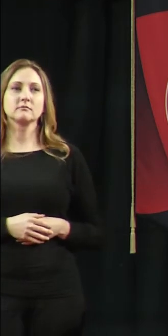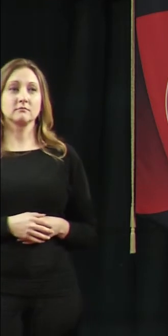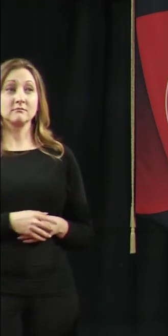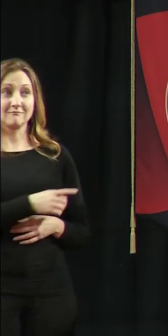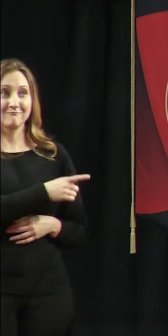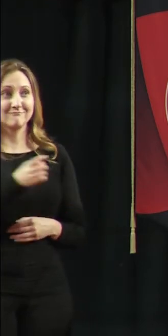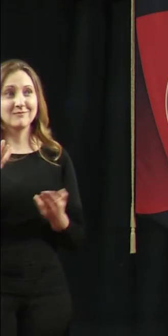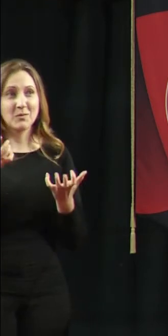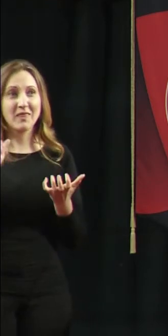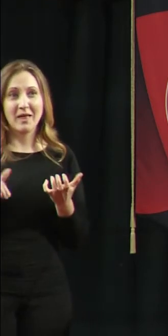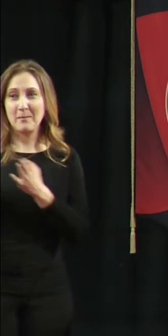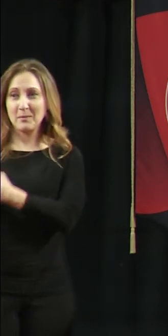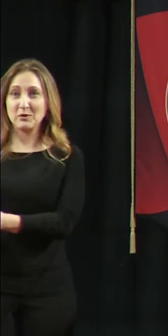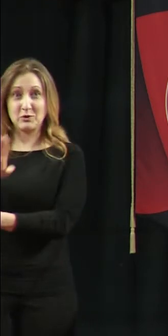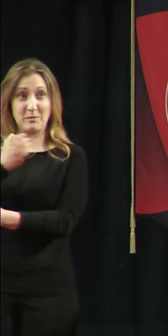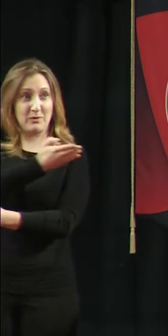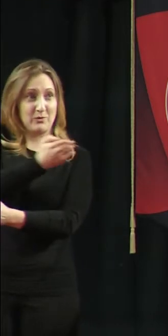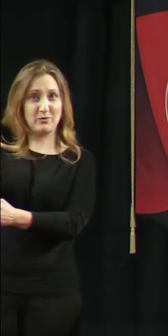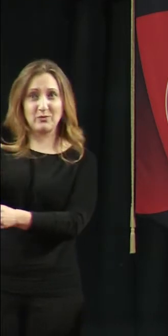want that to be you.